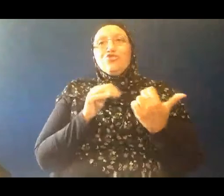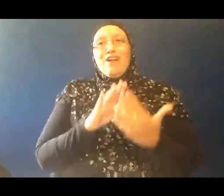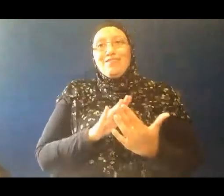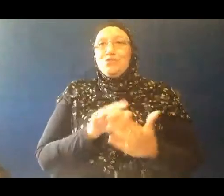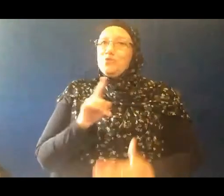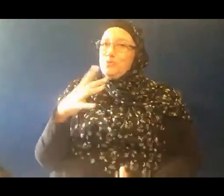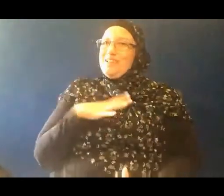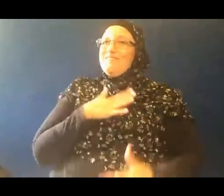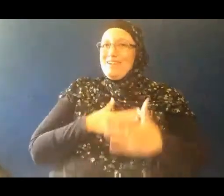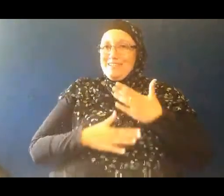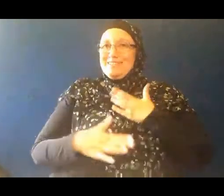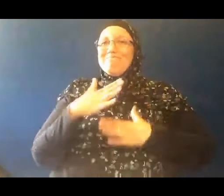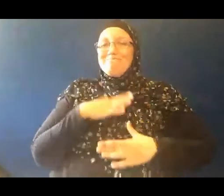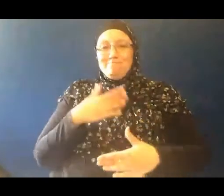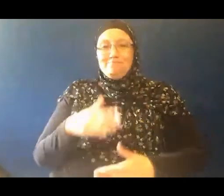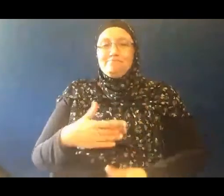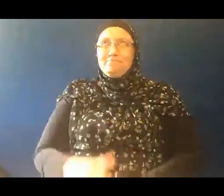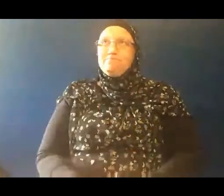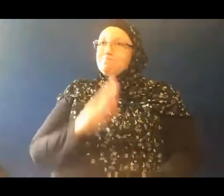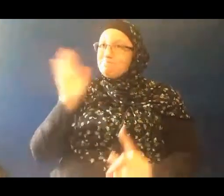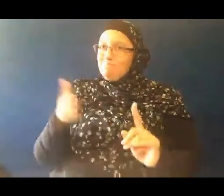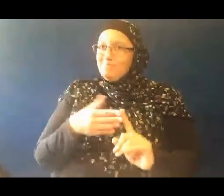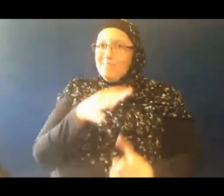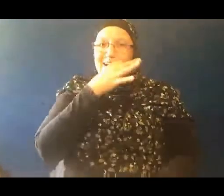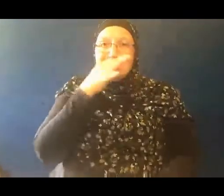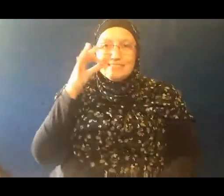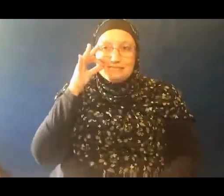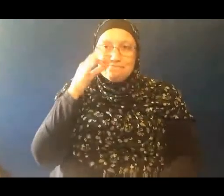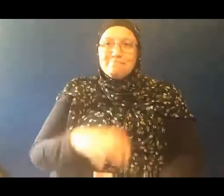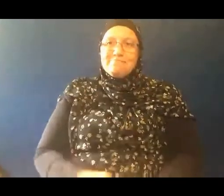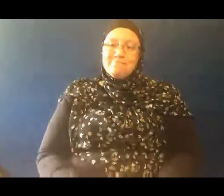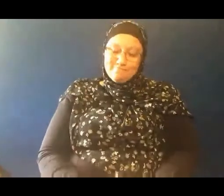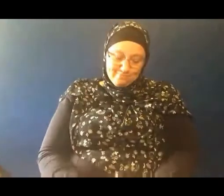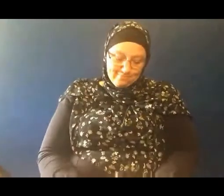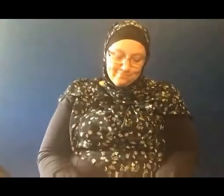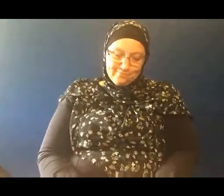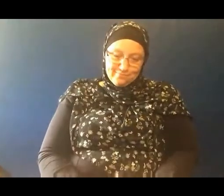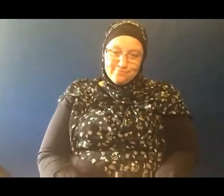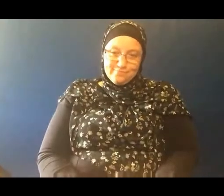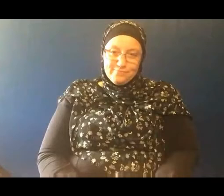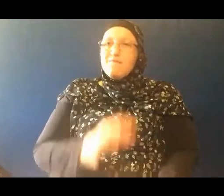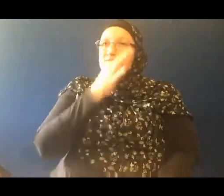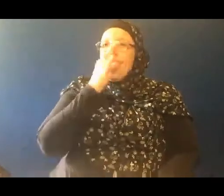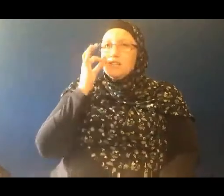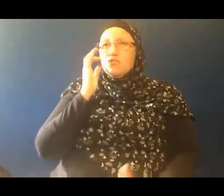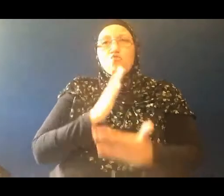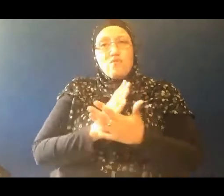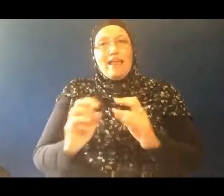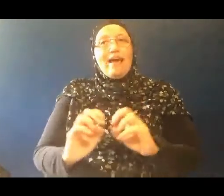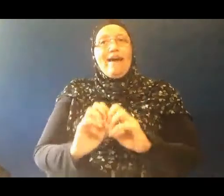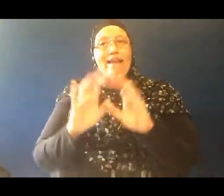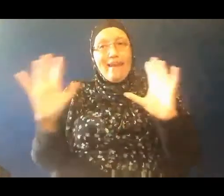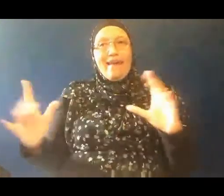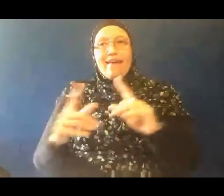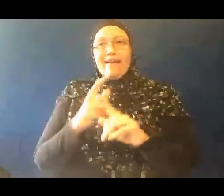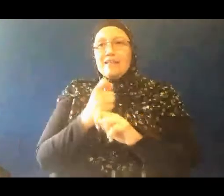fasting, brothers and sisters, is definitely a very clear example of exercising patience. And